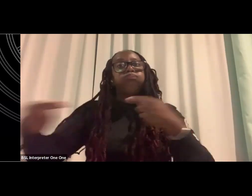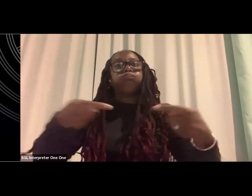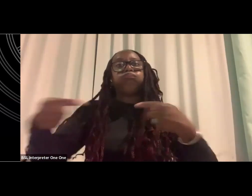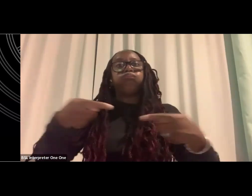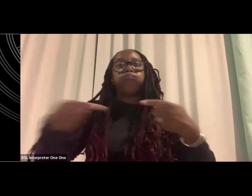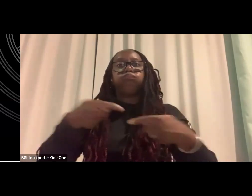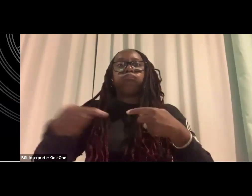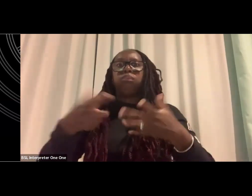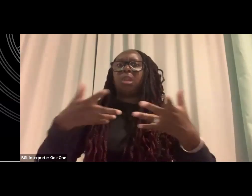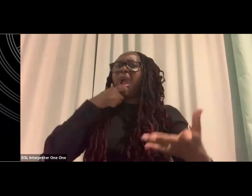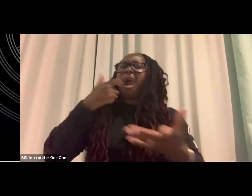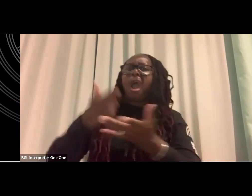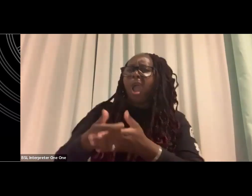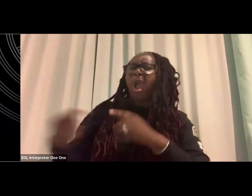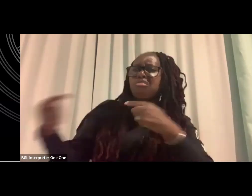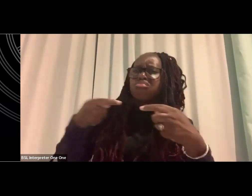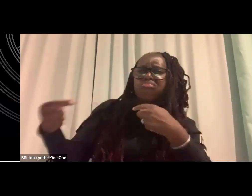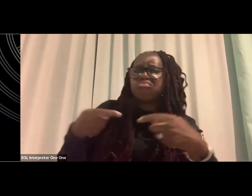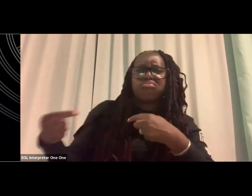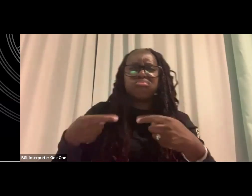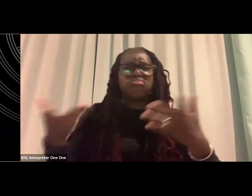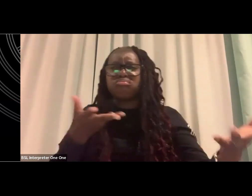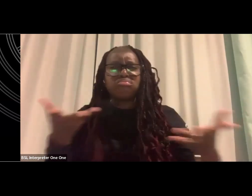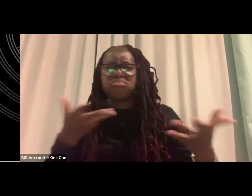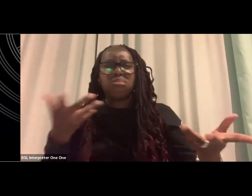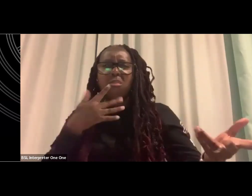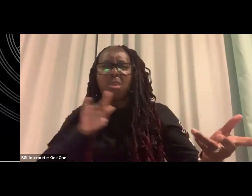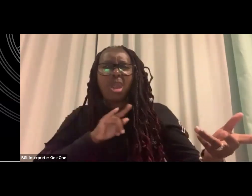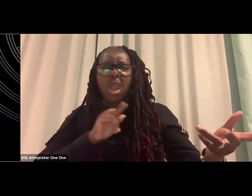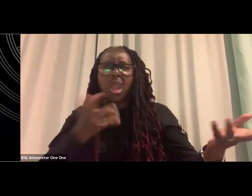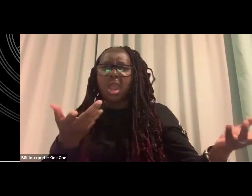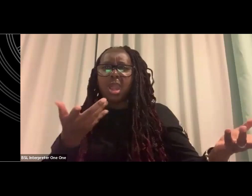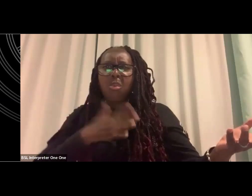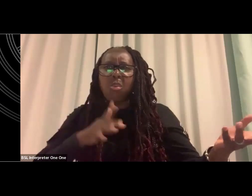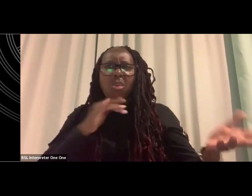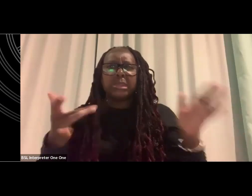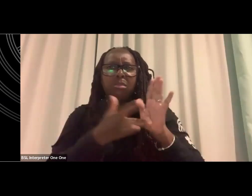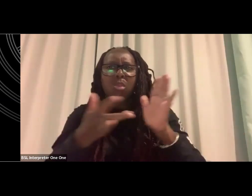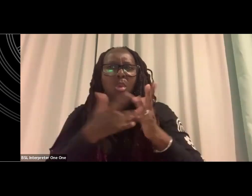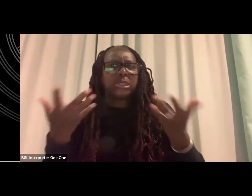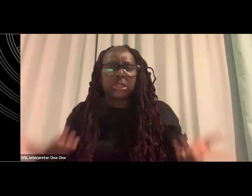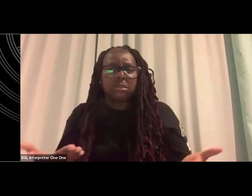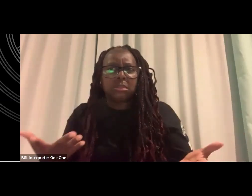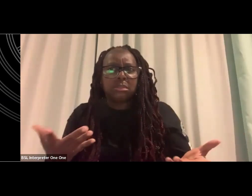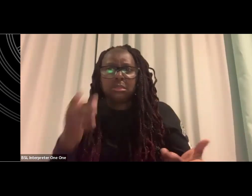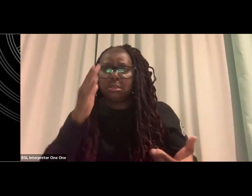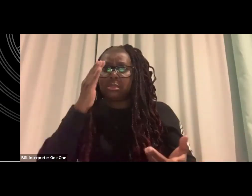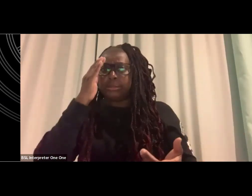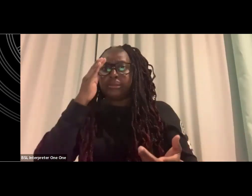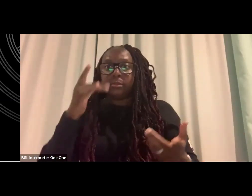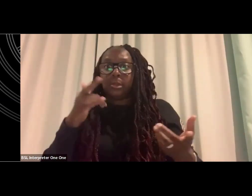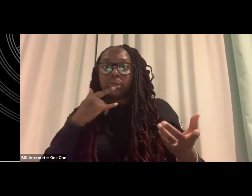get caught up in a debate about what is the determinant that matters most. And should